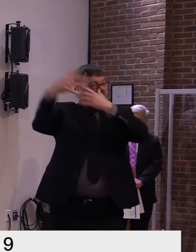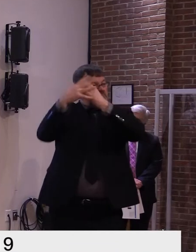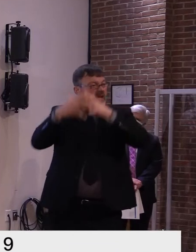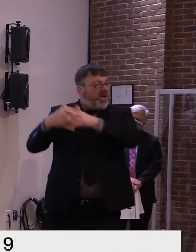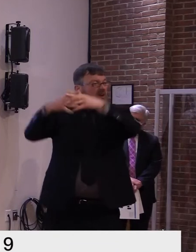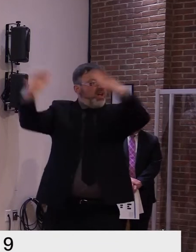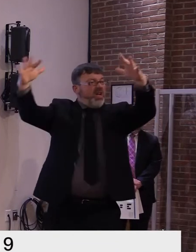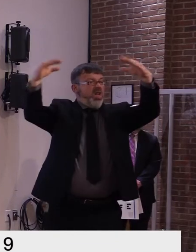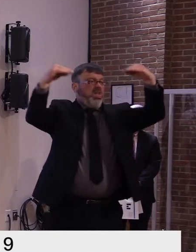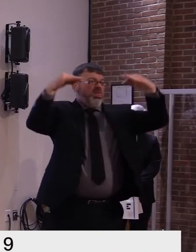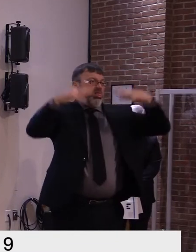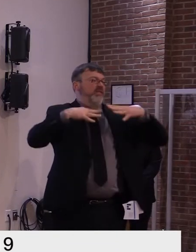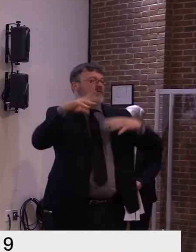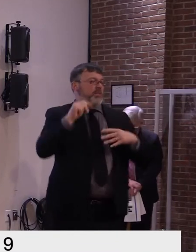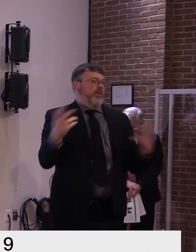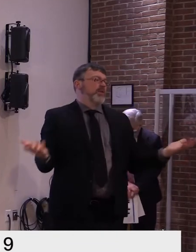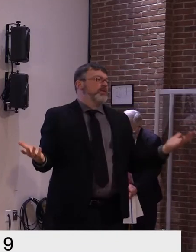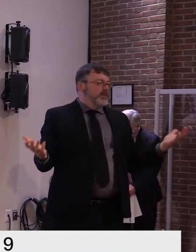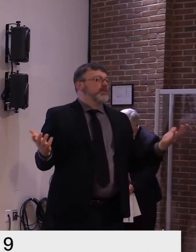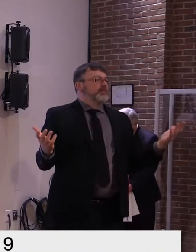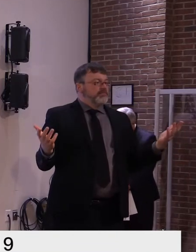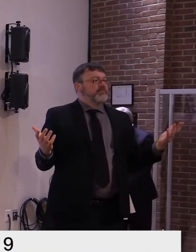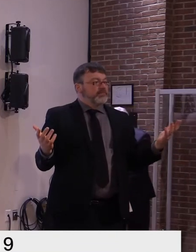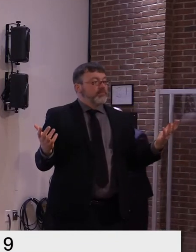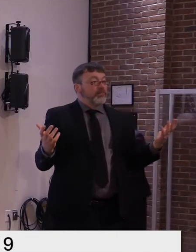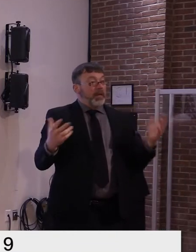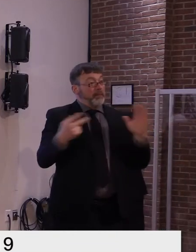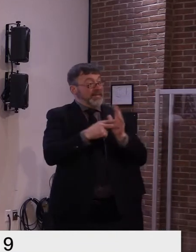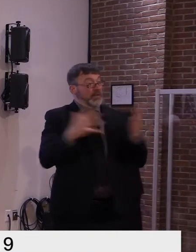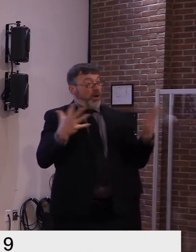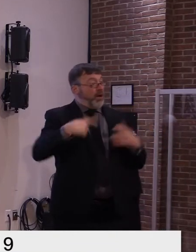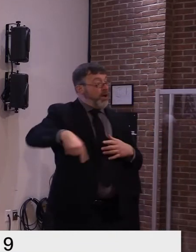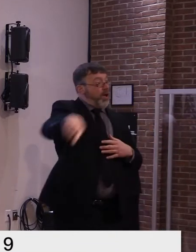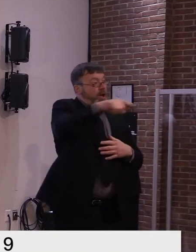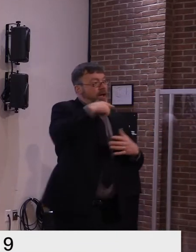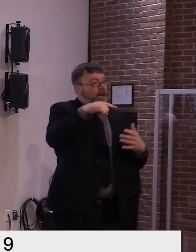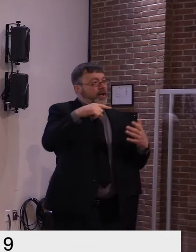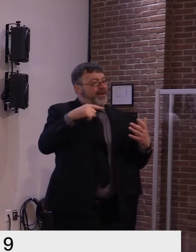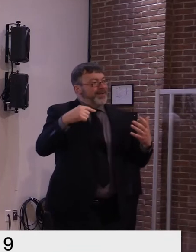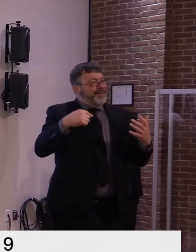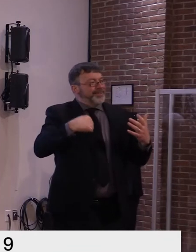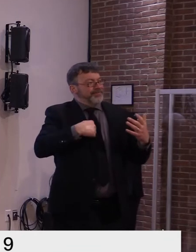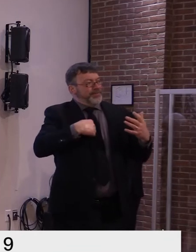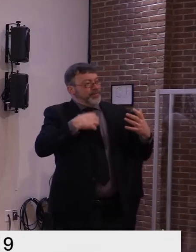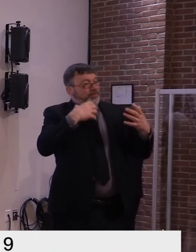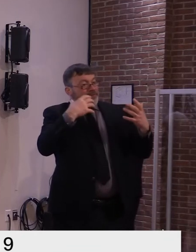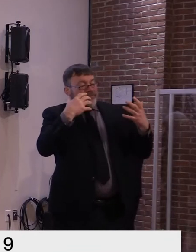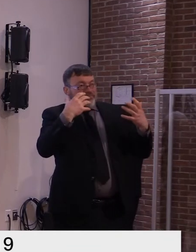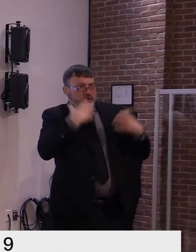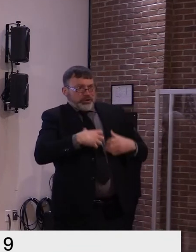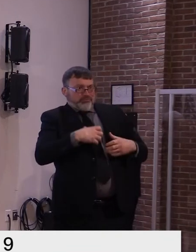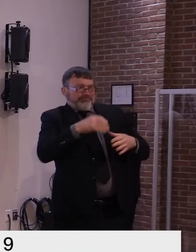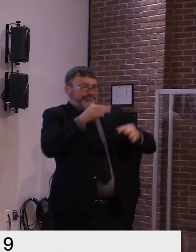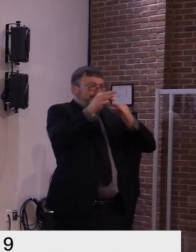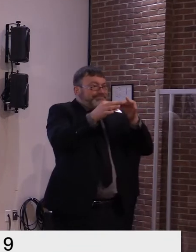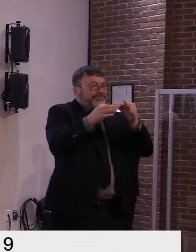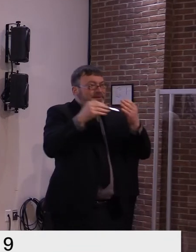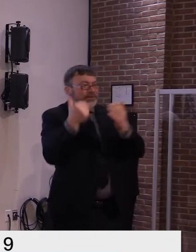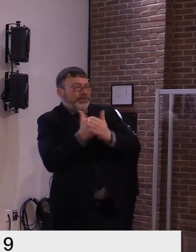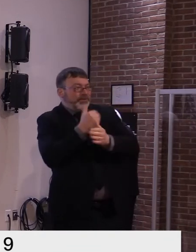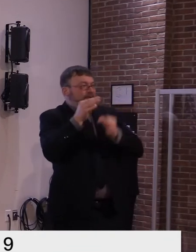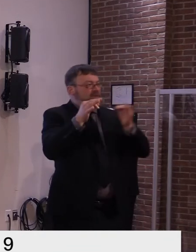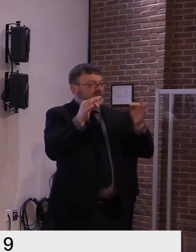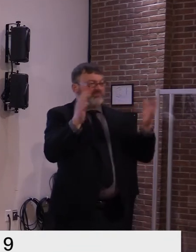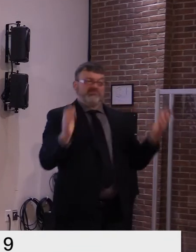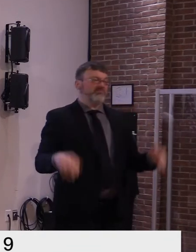Vermonters? I wish I could offer new advice because I hate that the COVID fatigue that many of us